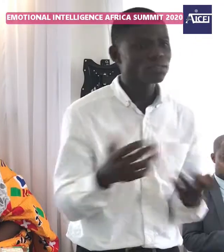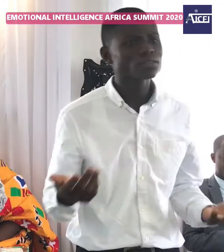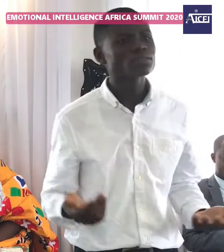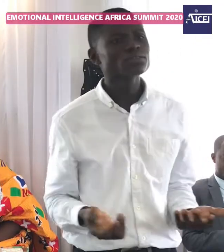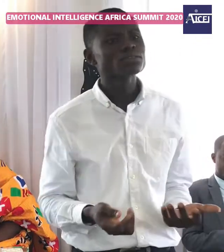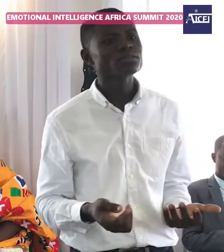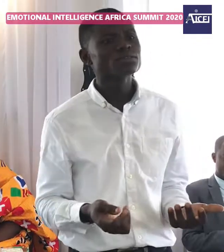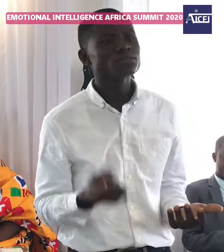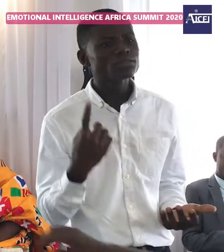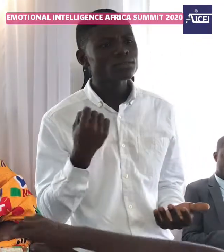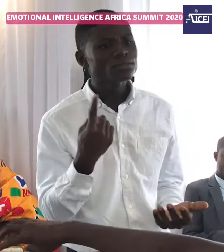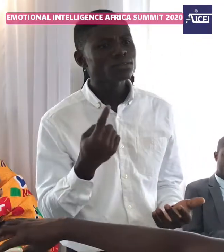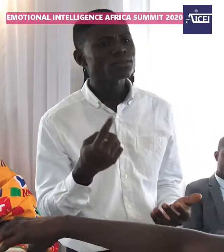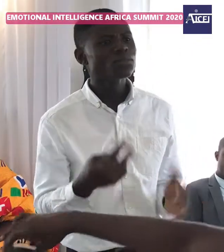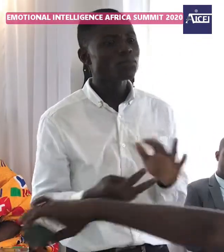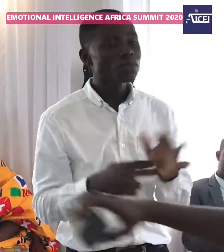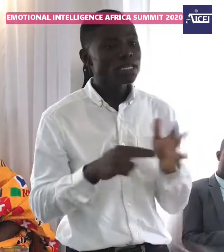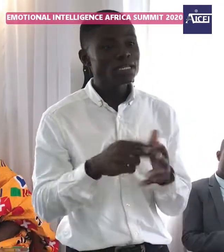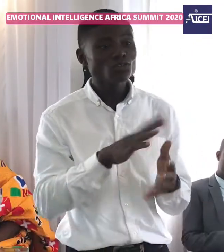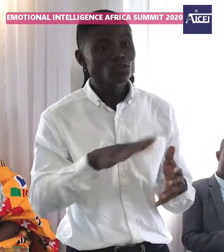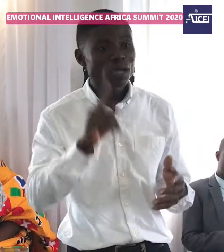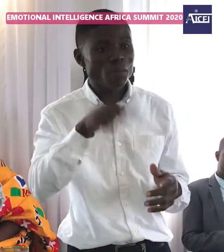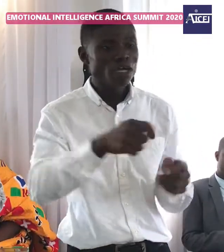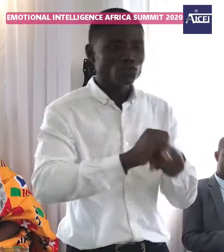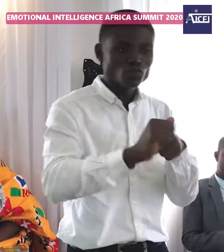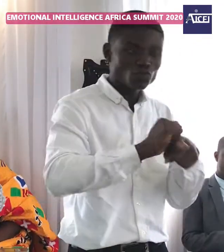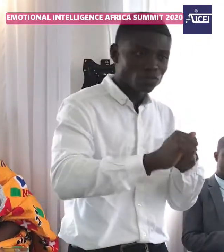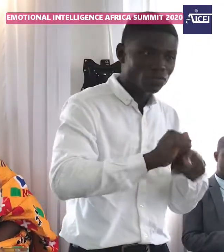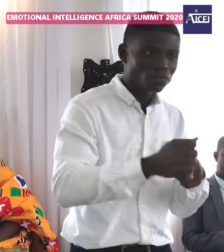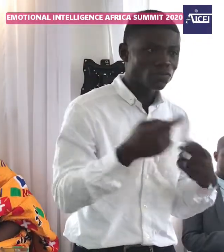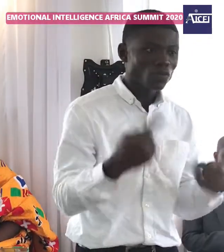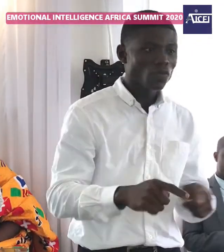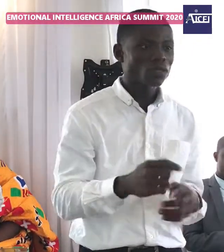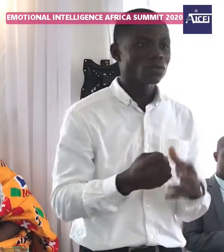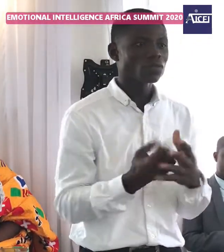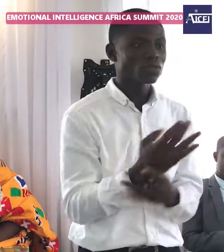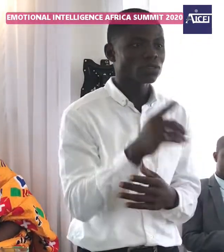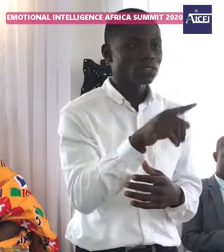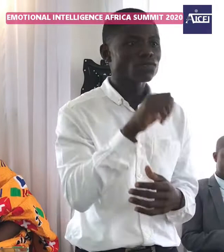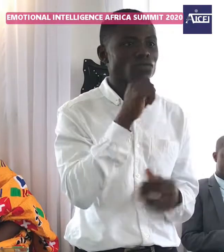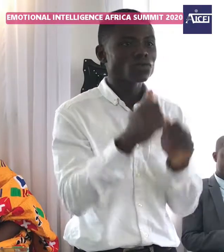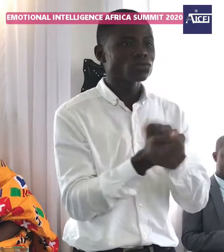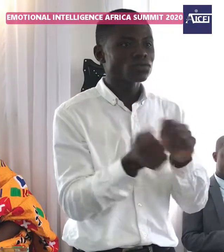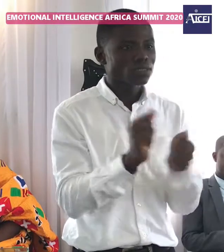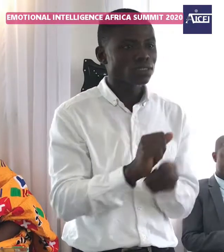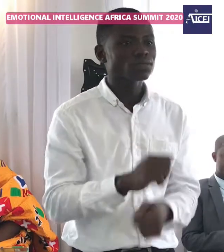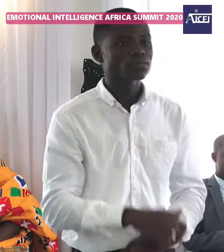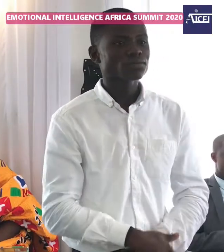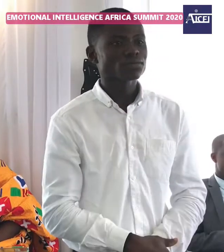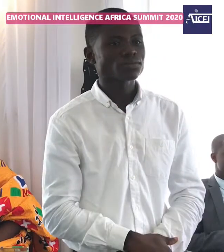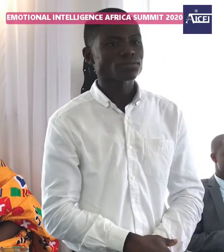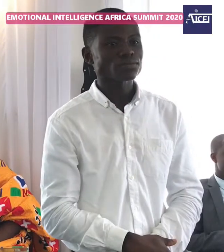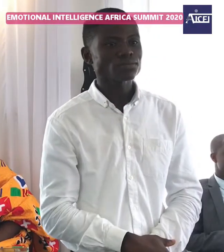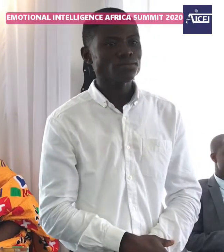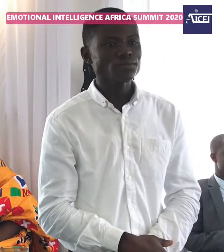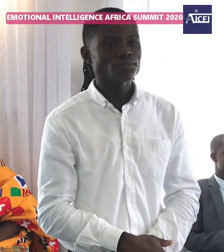read that before? Yes. Train up the child the way he should go, so that when he grows he will not depart from it.